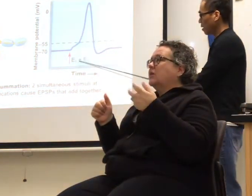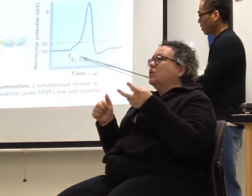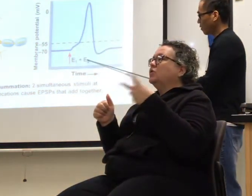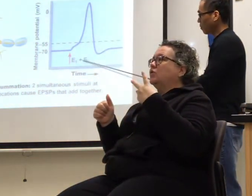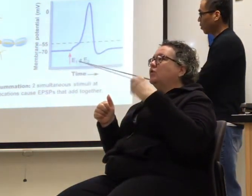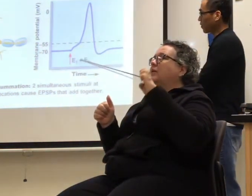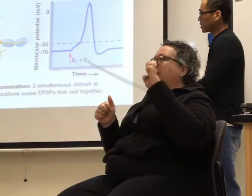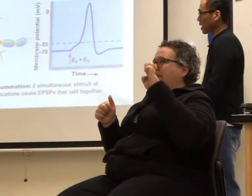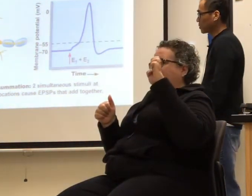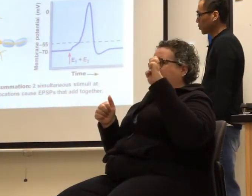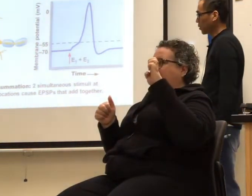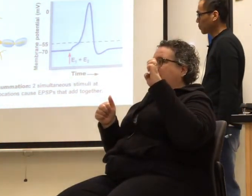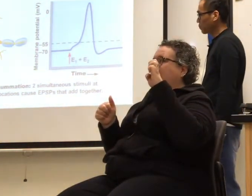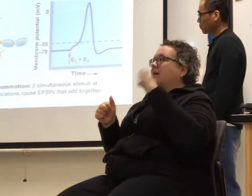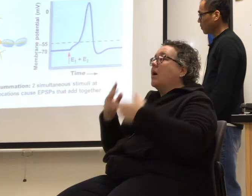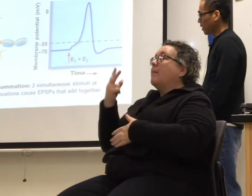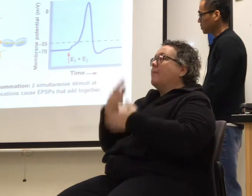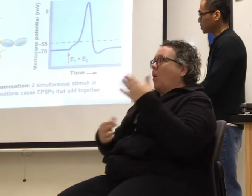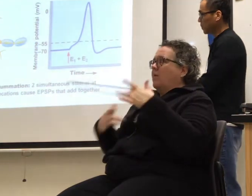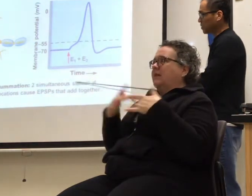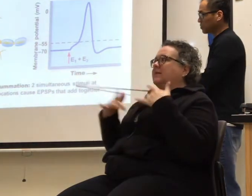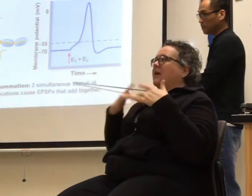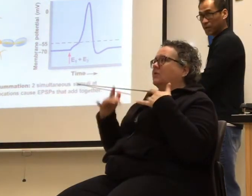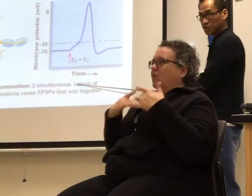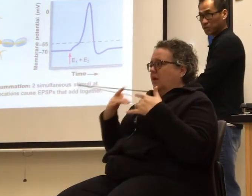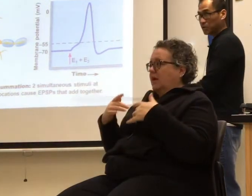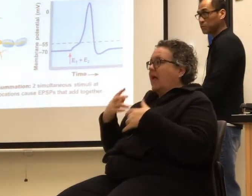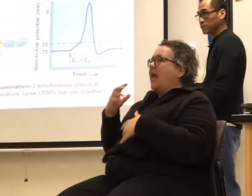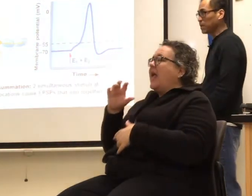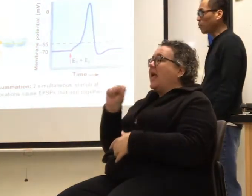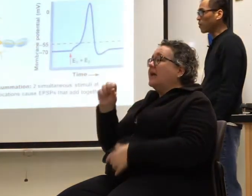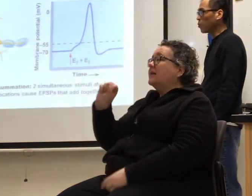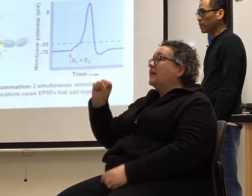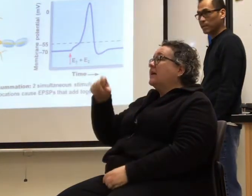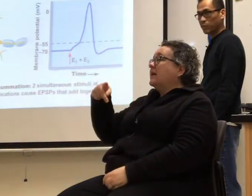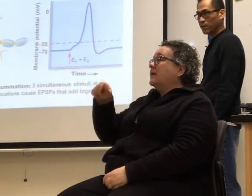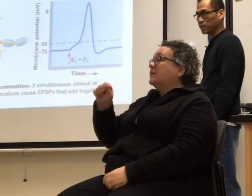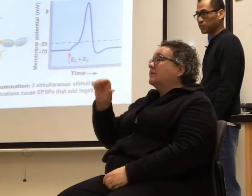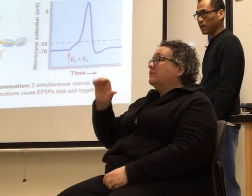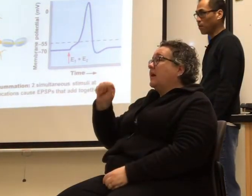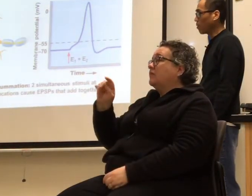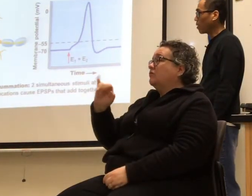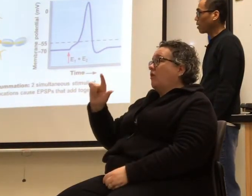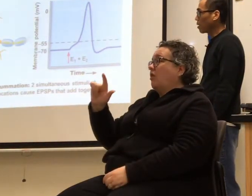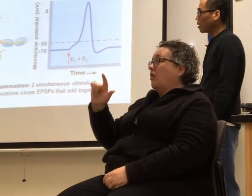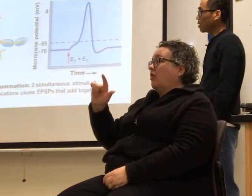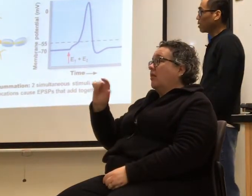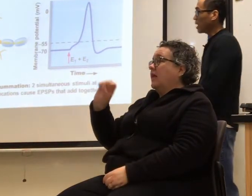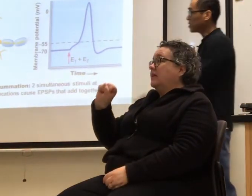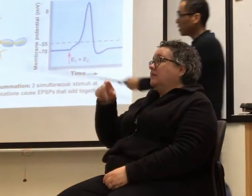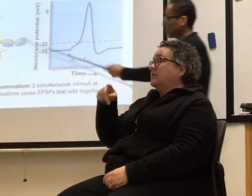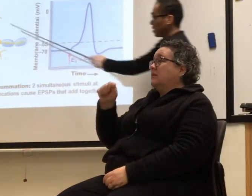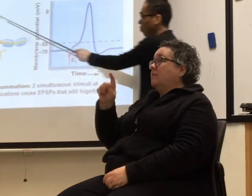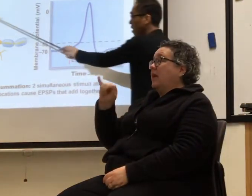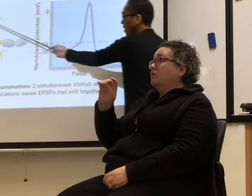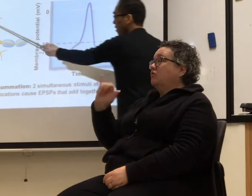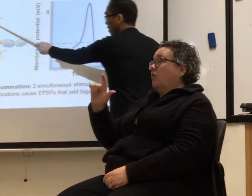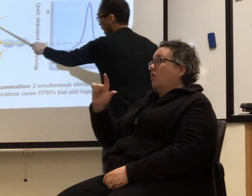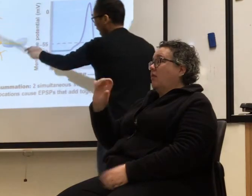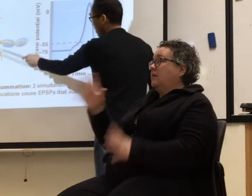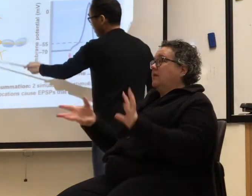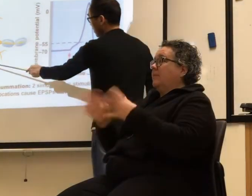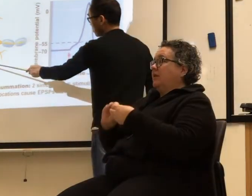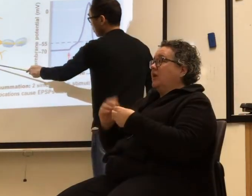Yeah, and they were both excitatory. And this is spatial summation. Do you see more than 1 input? Yes or no? Yeah. I see an